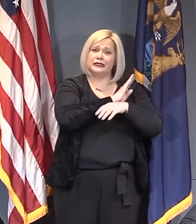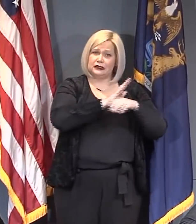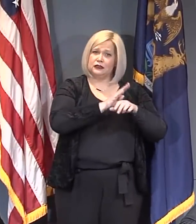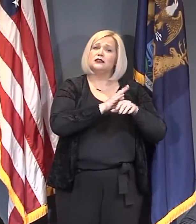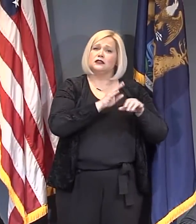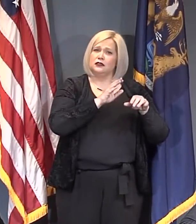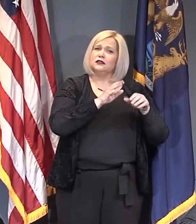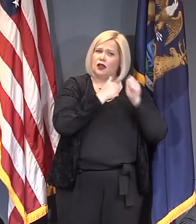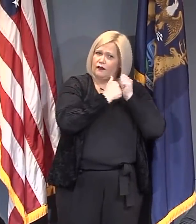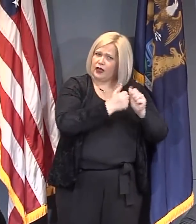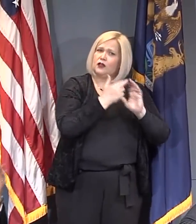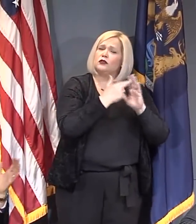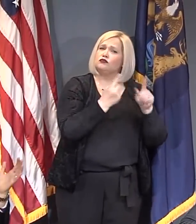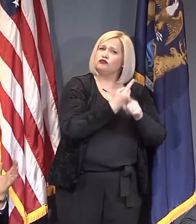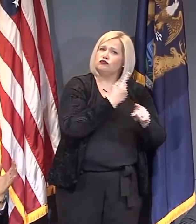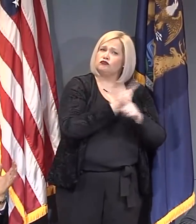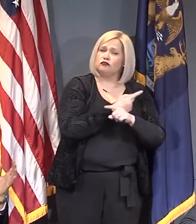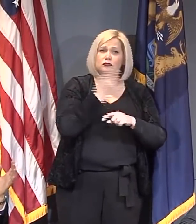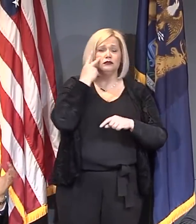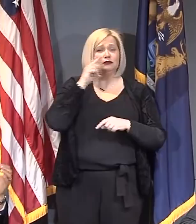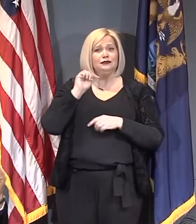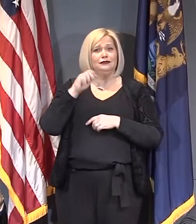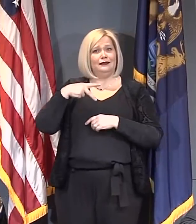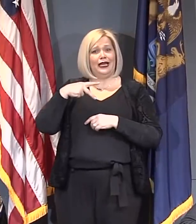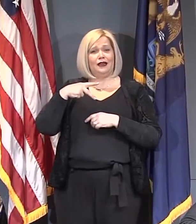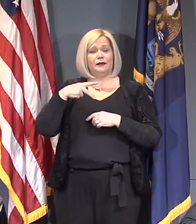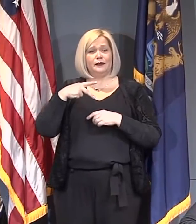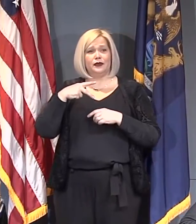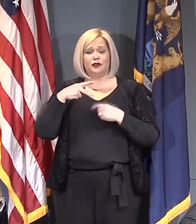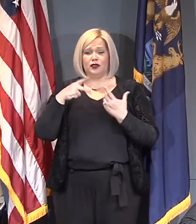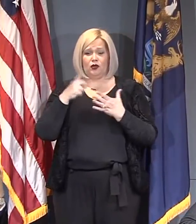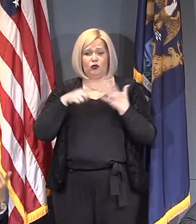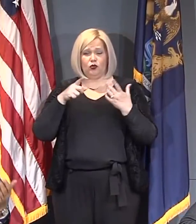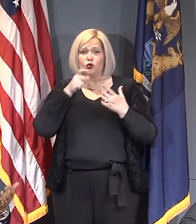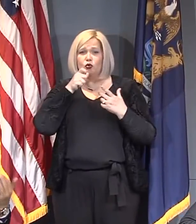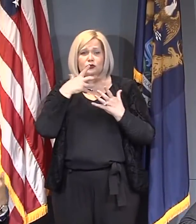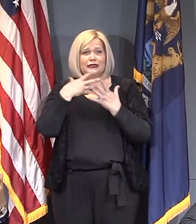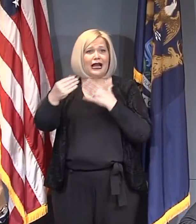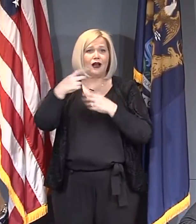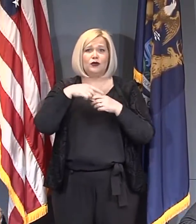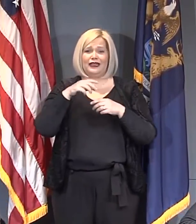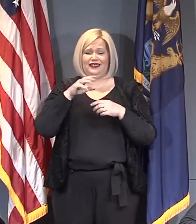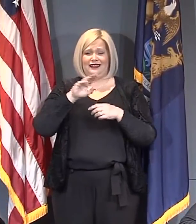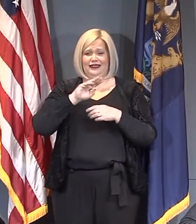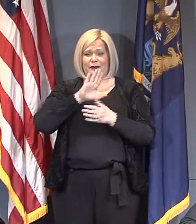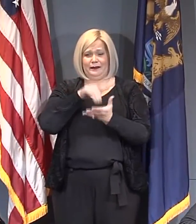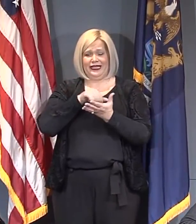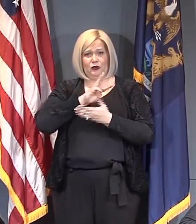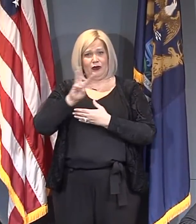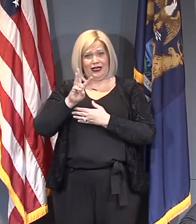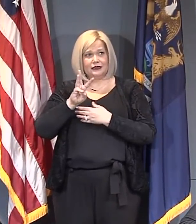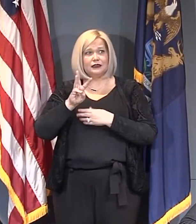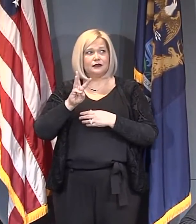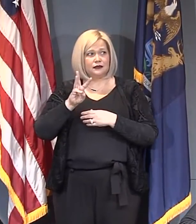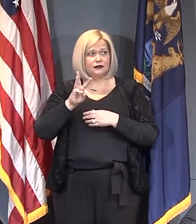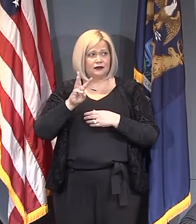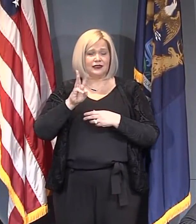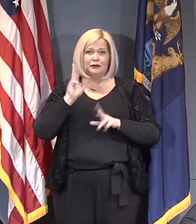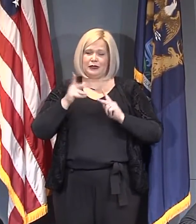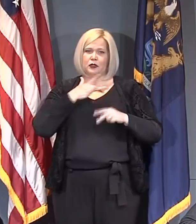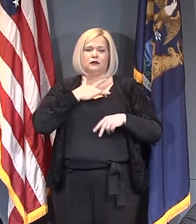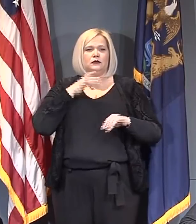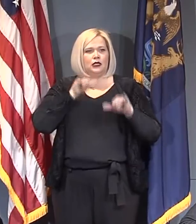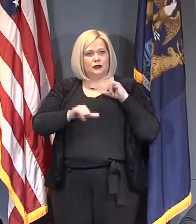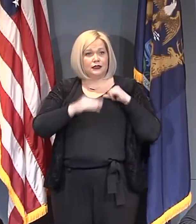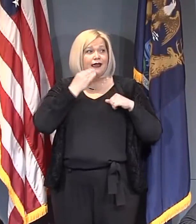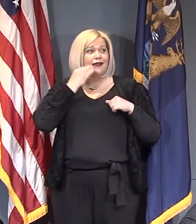thing. When you look at the map, the activity in Michigan and our surrounding Midwestern states, people are taking this seriously, and that's